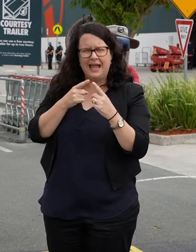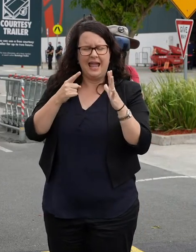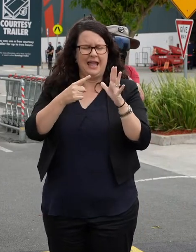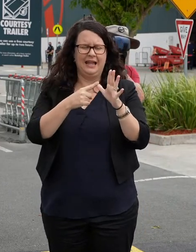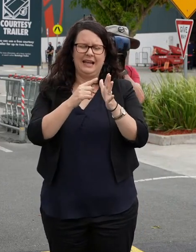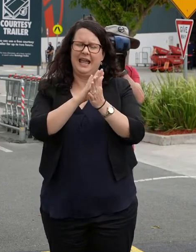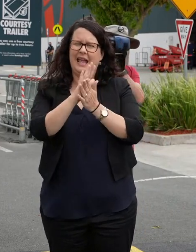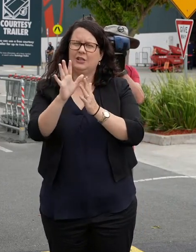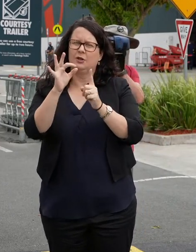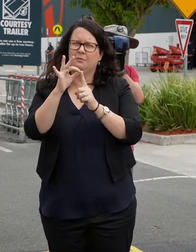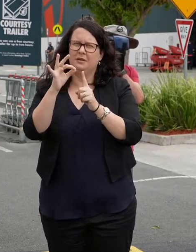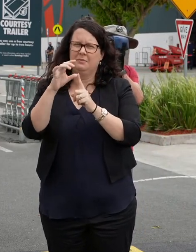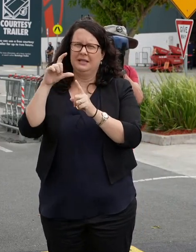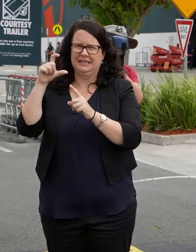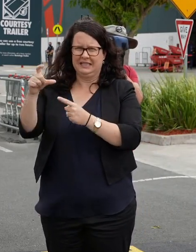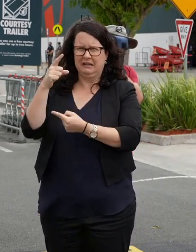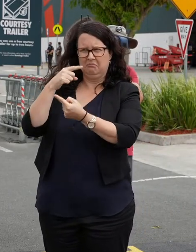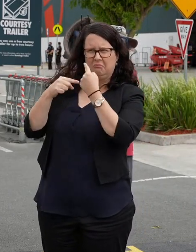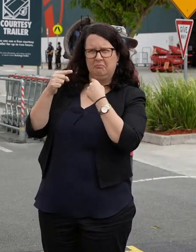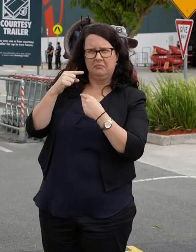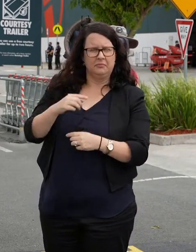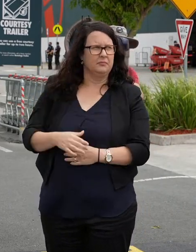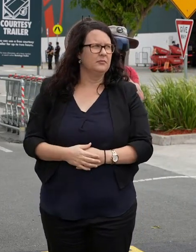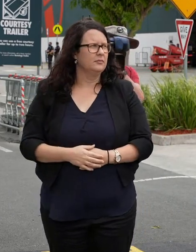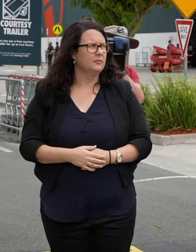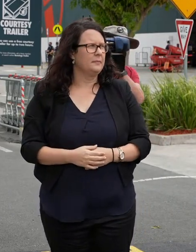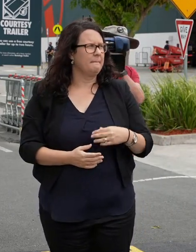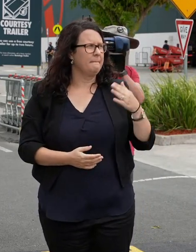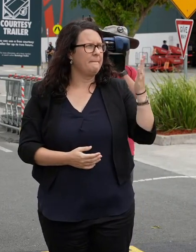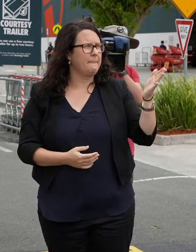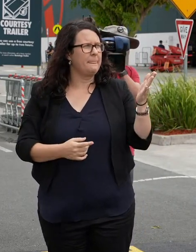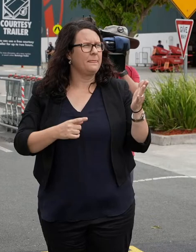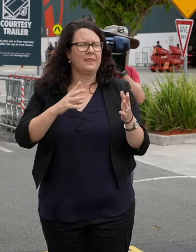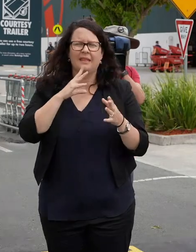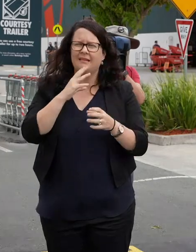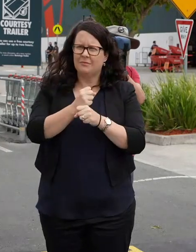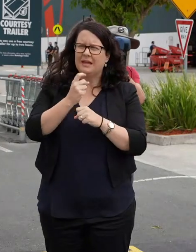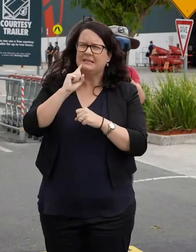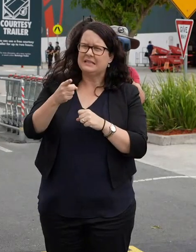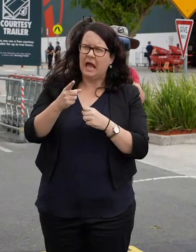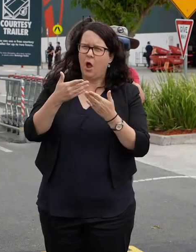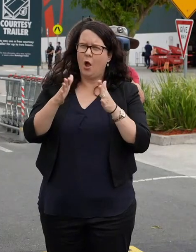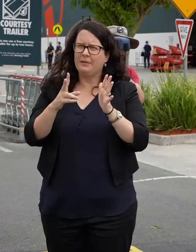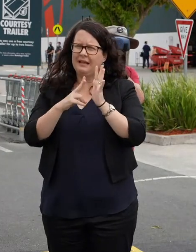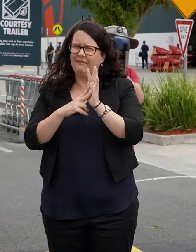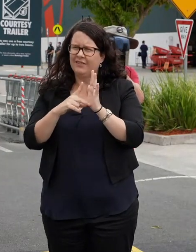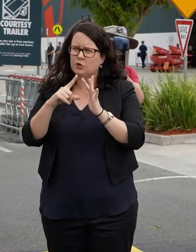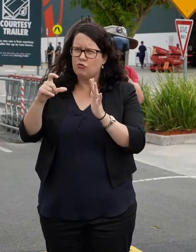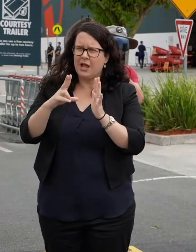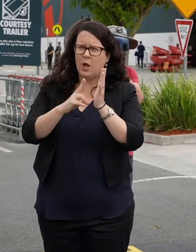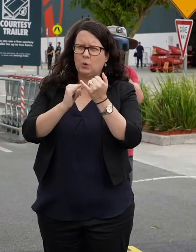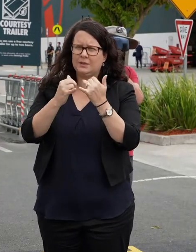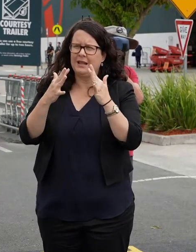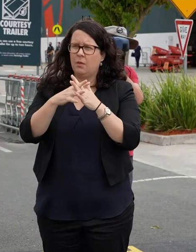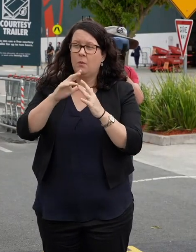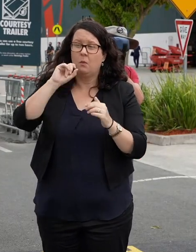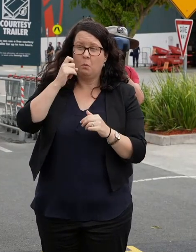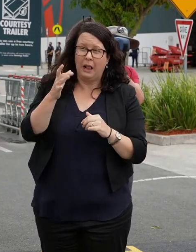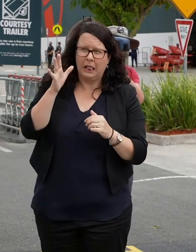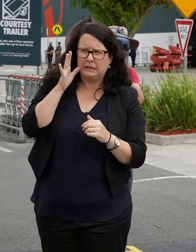AHPPC's advice on that. So the government's previously said that it would look at the Doherty modelling when it came to opening up to New South Wales, Victoria. What's the difference between